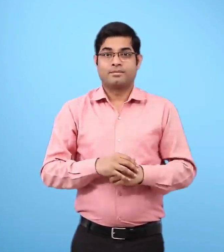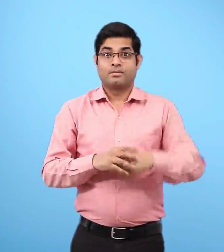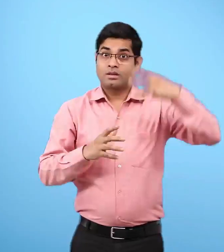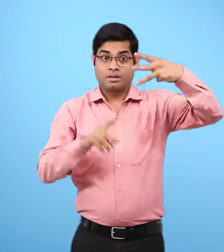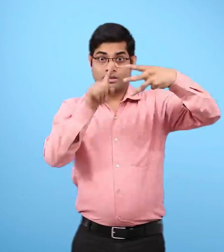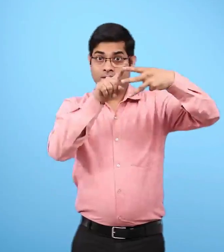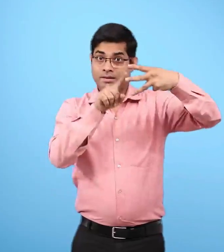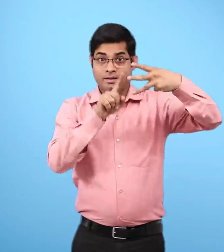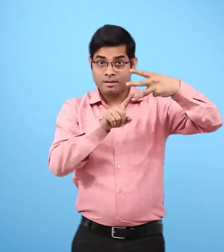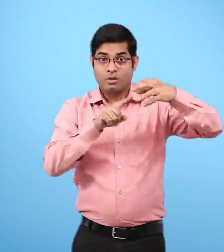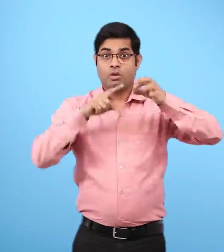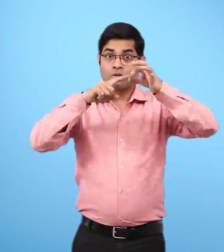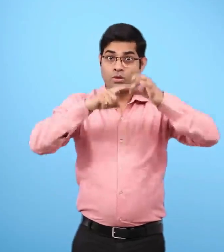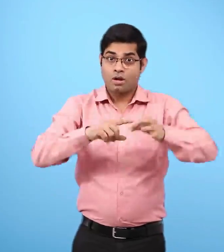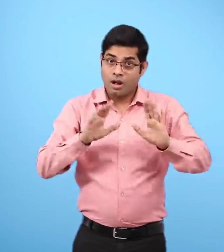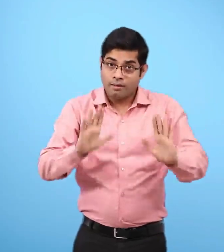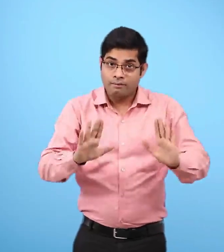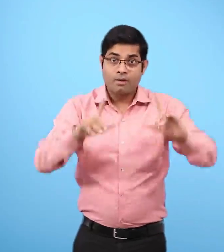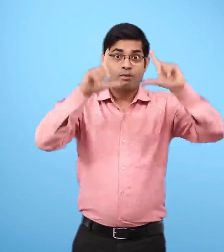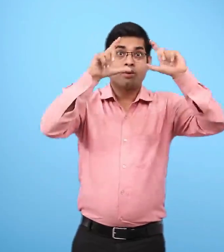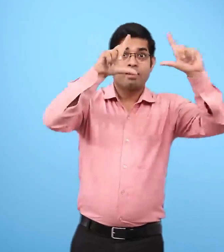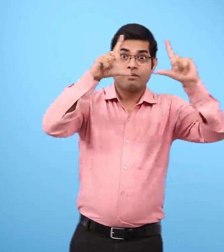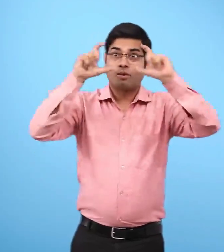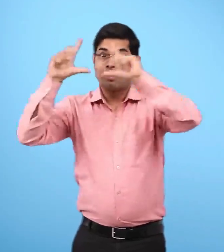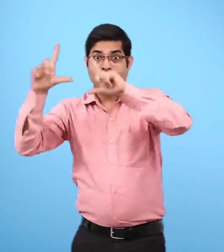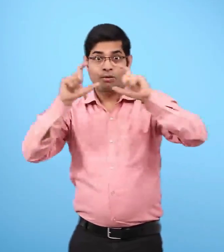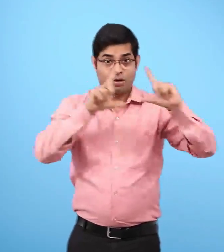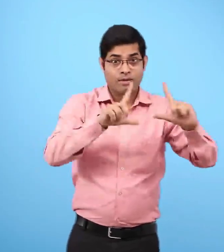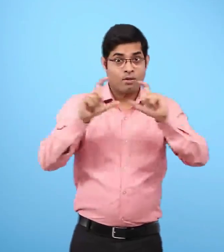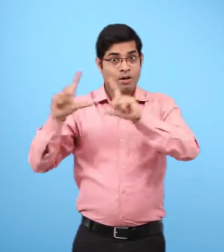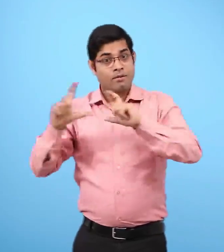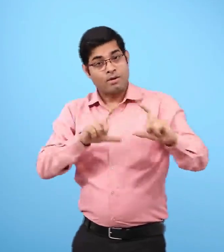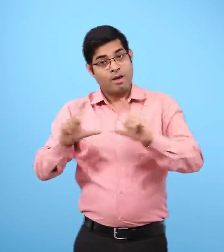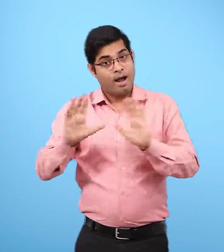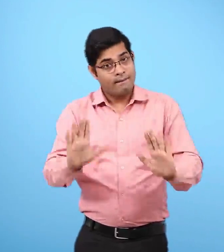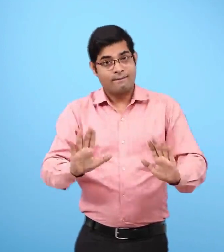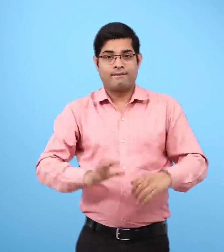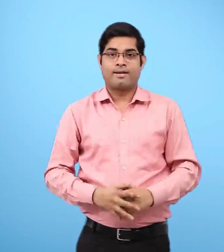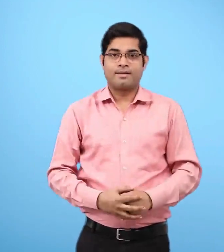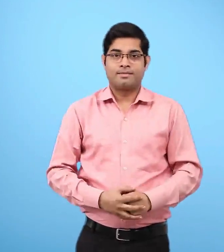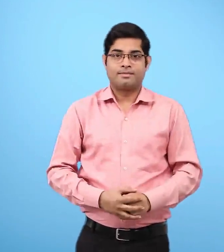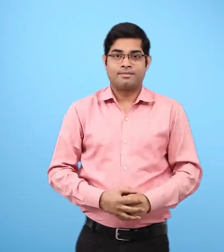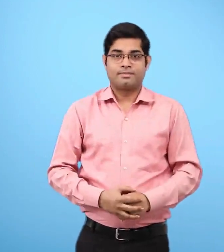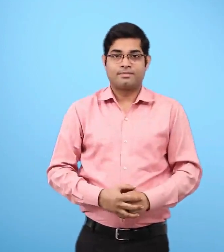Each part has a question and 2 pictures inside a rectangular box.